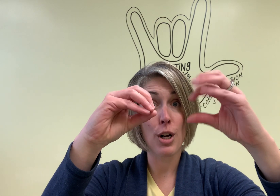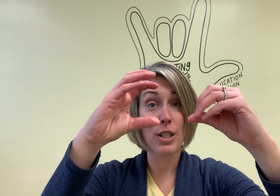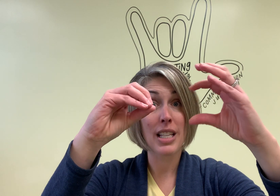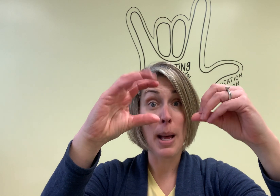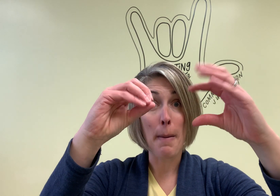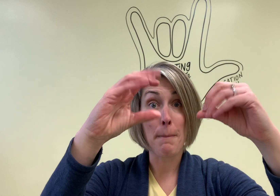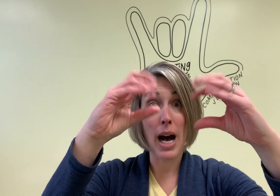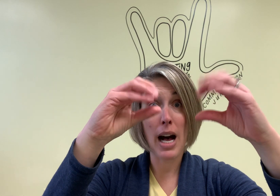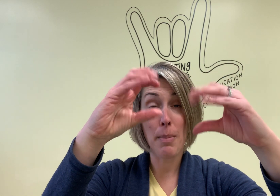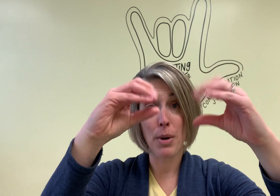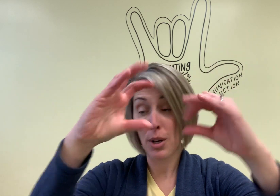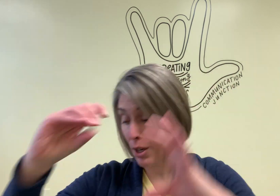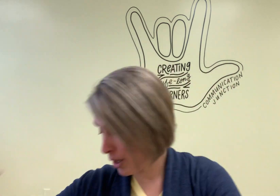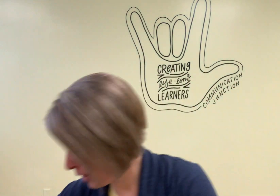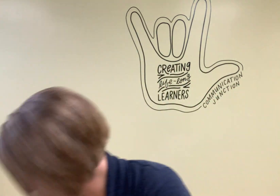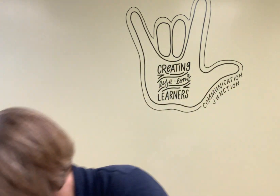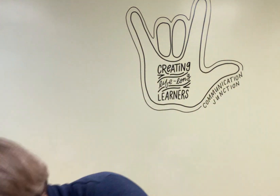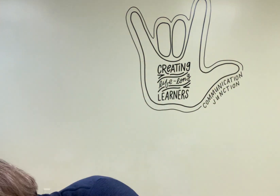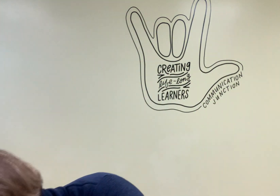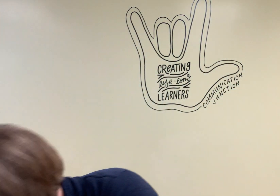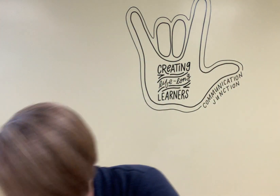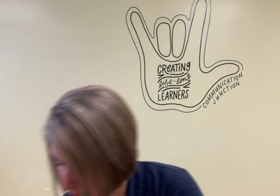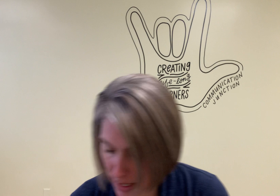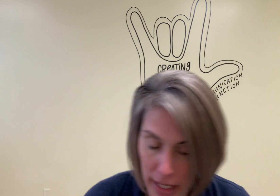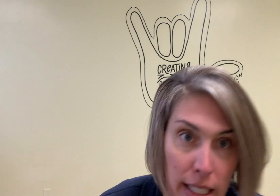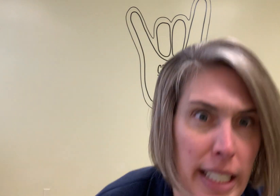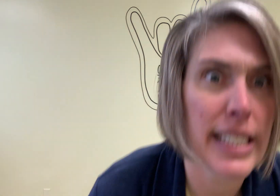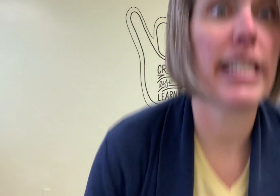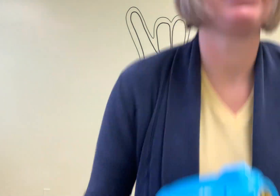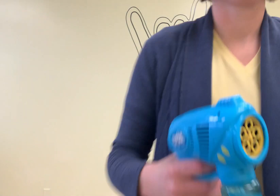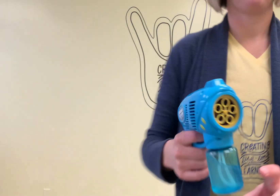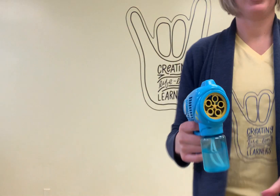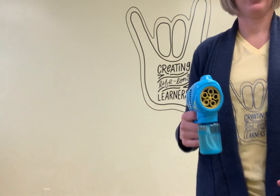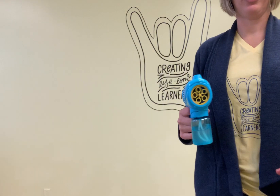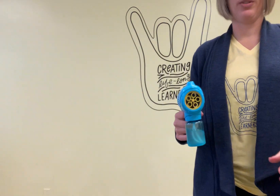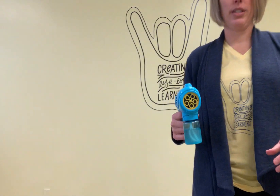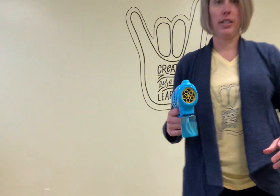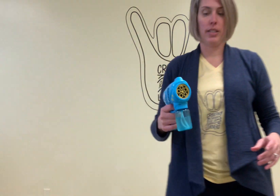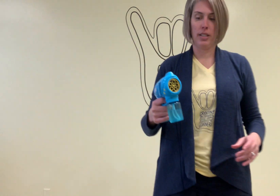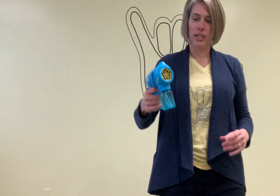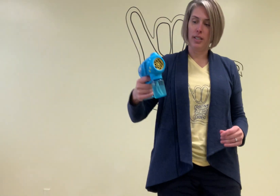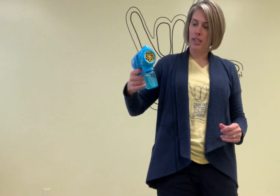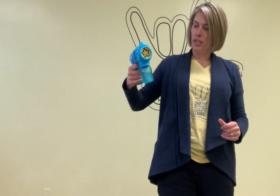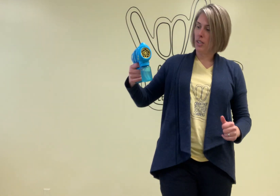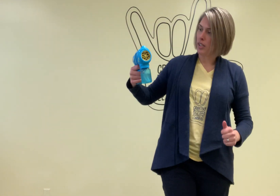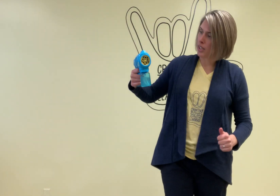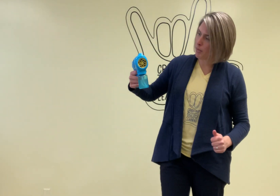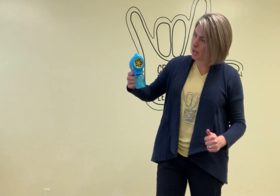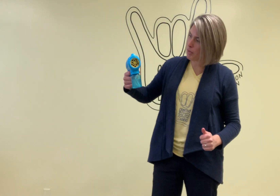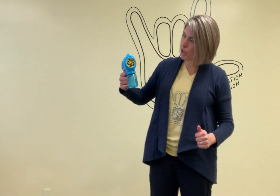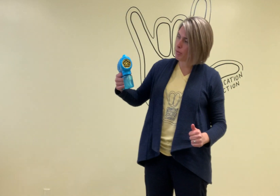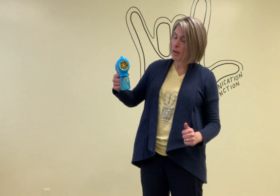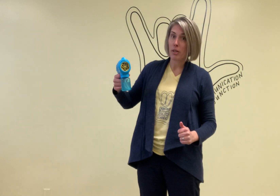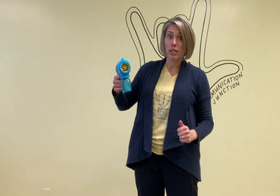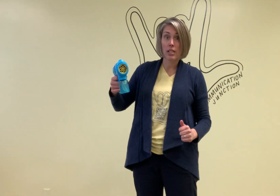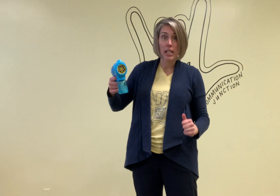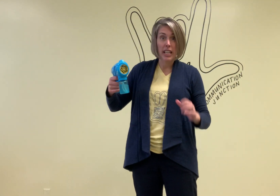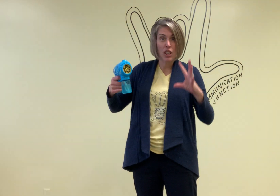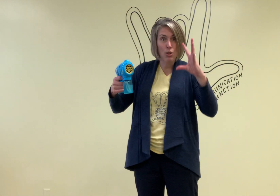bubbles, bubbles. All right, let's see, here we go. Come on, Mr. Bubbles. Can you do it